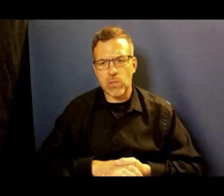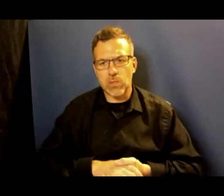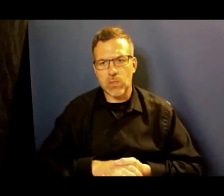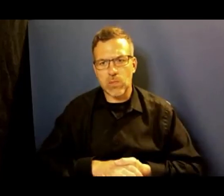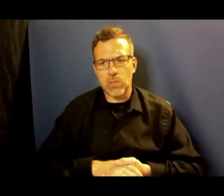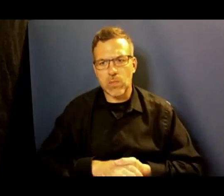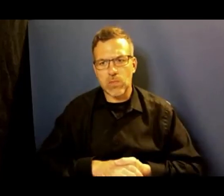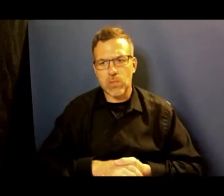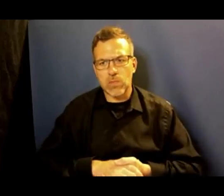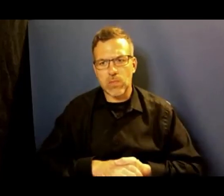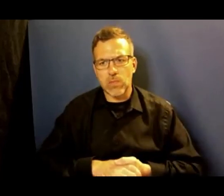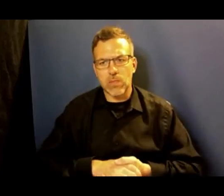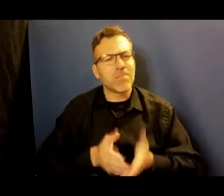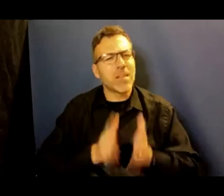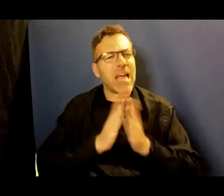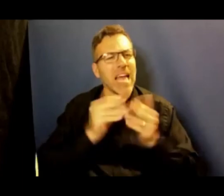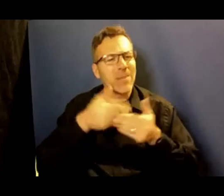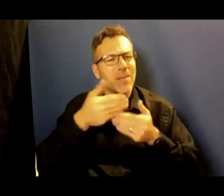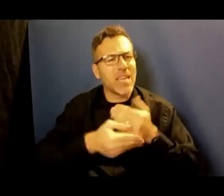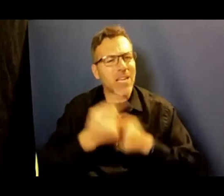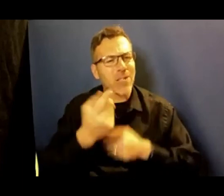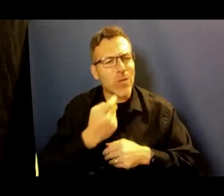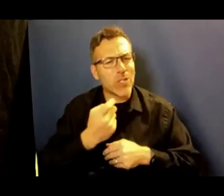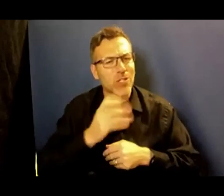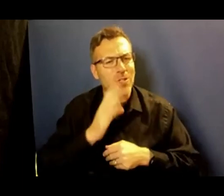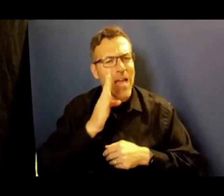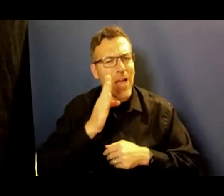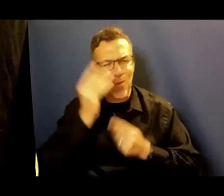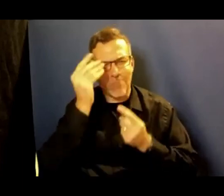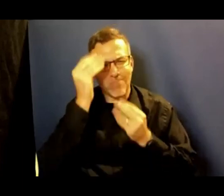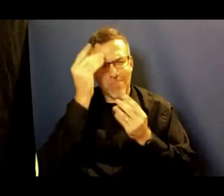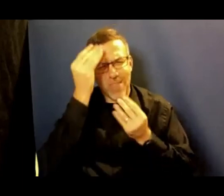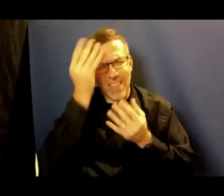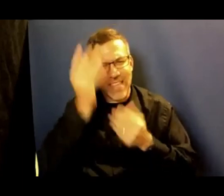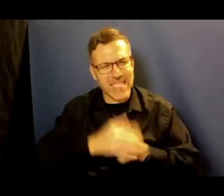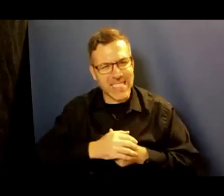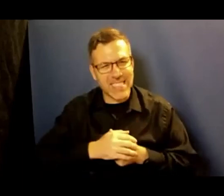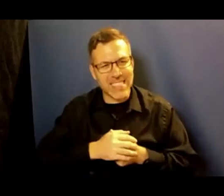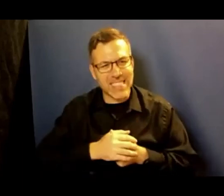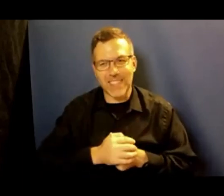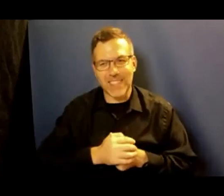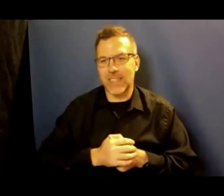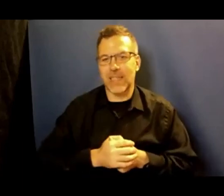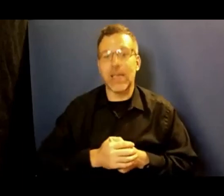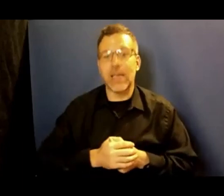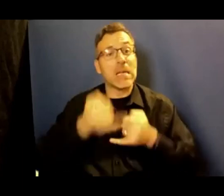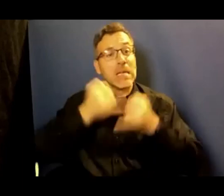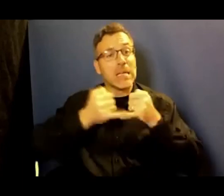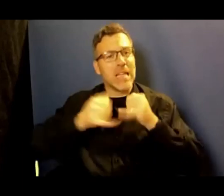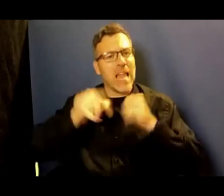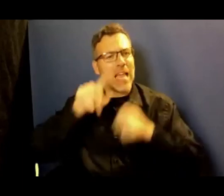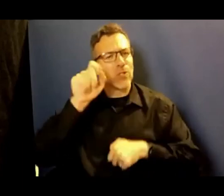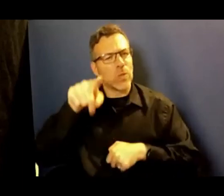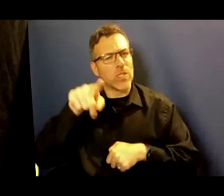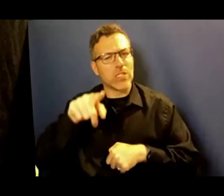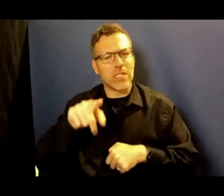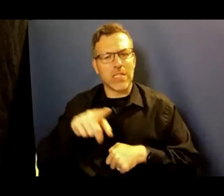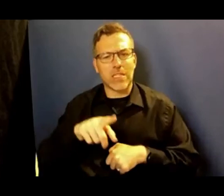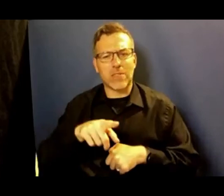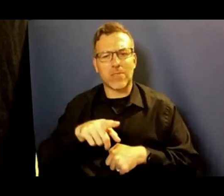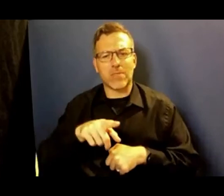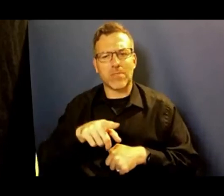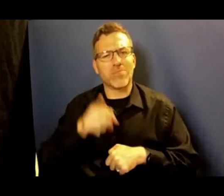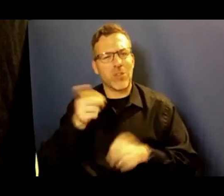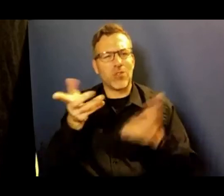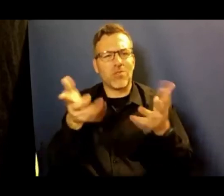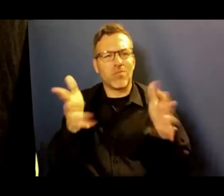know. Ask me the next question and I'll think about it as Okay. The last question was really, and I think in some ways you've spoken to